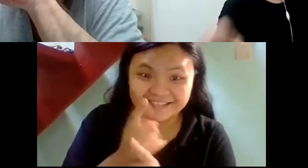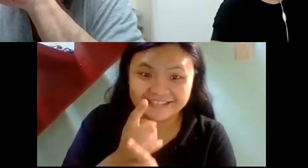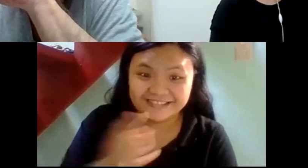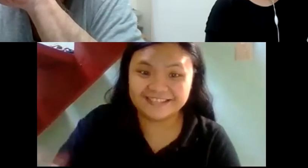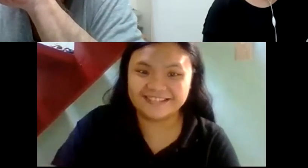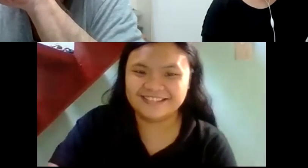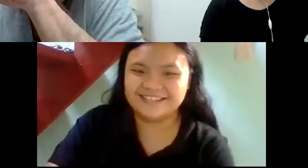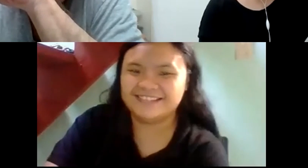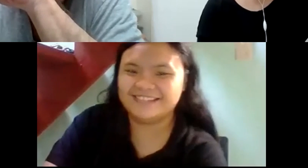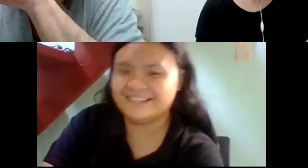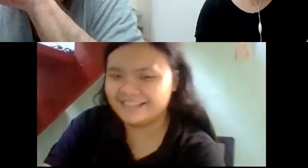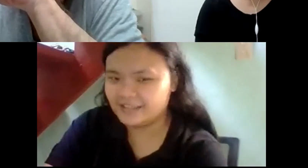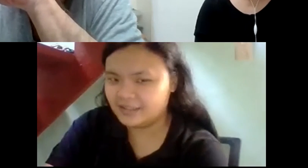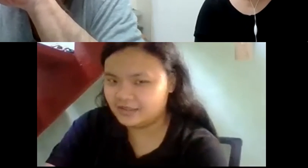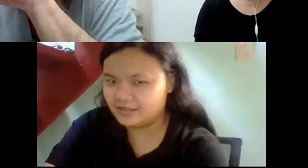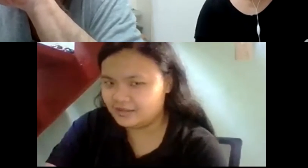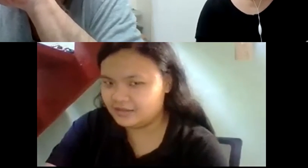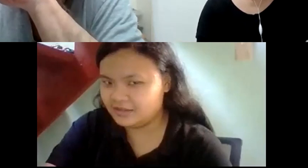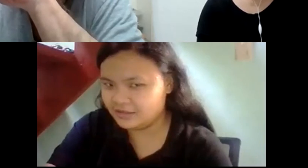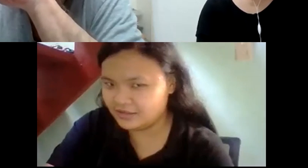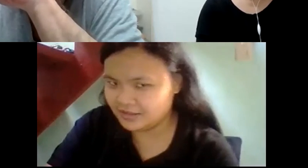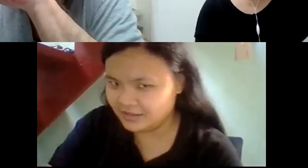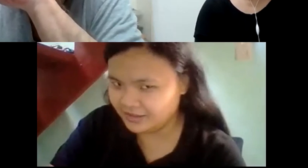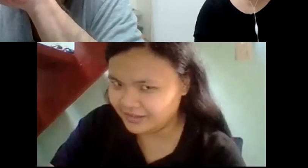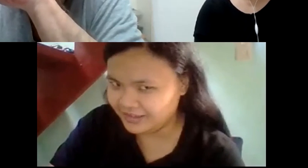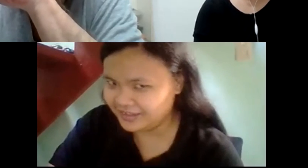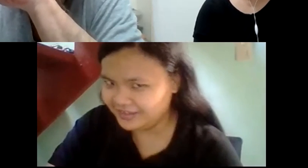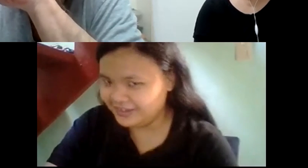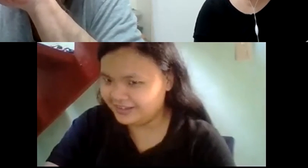Right, Nat? Oh yes, not saying.